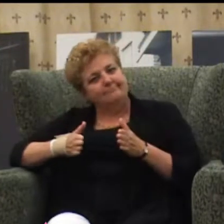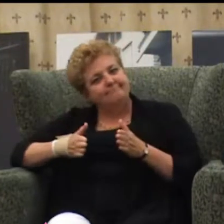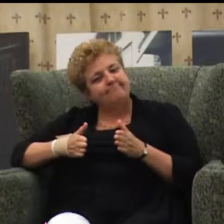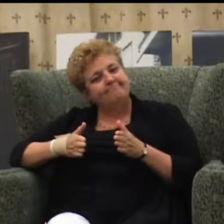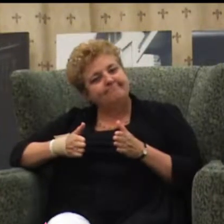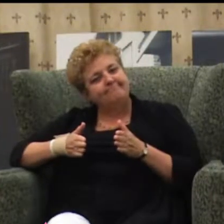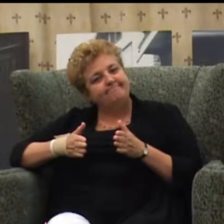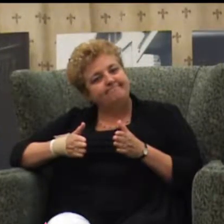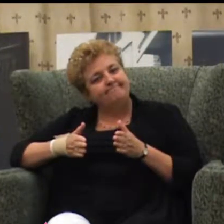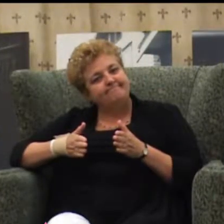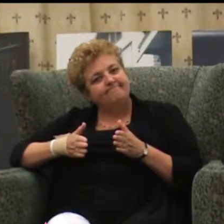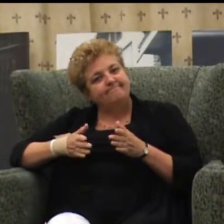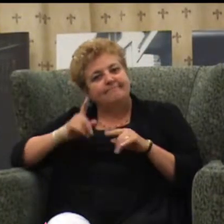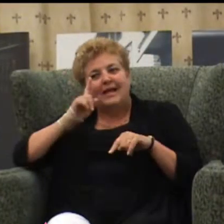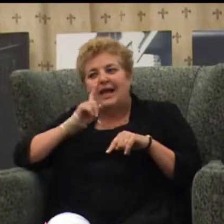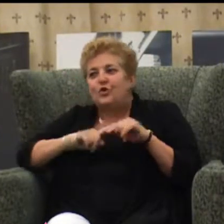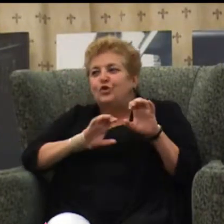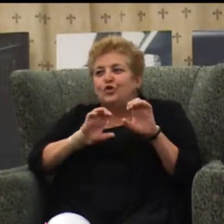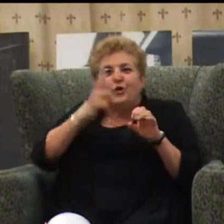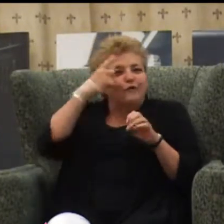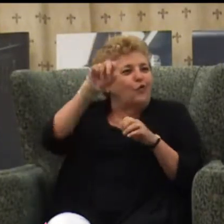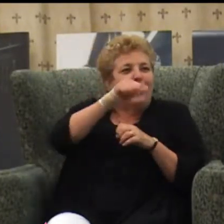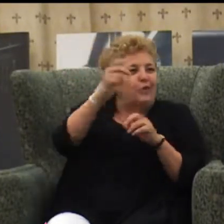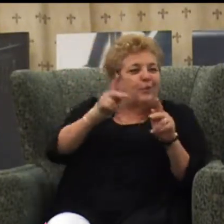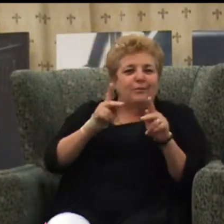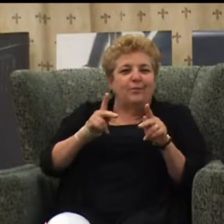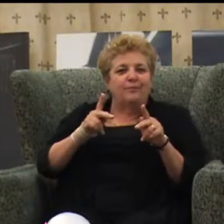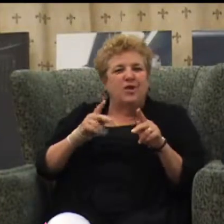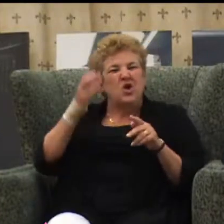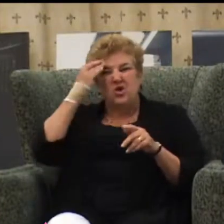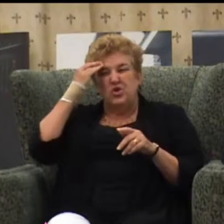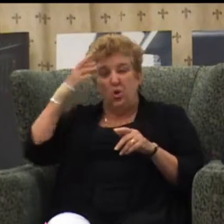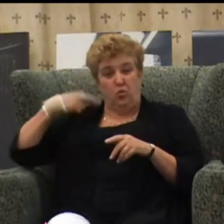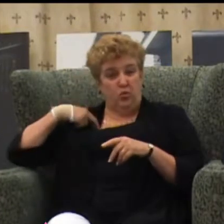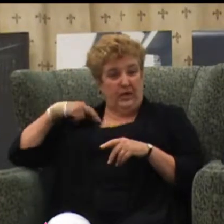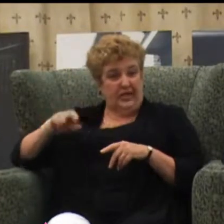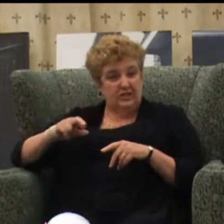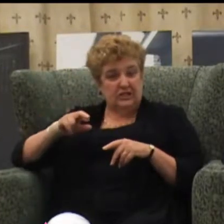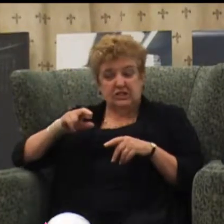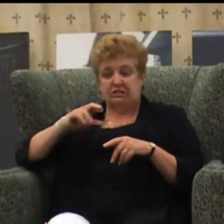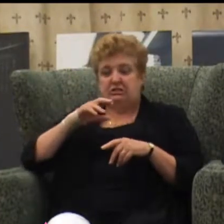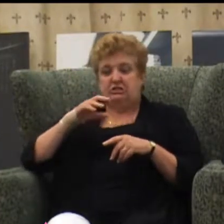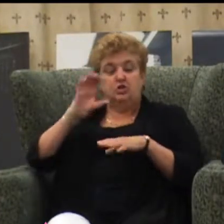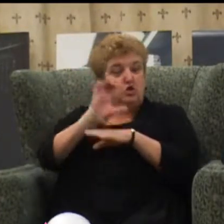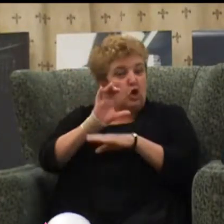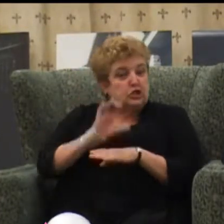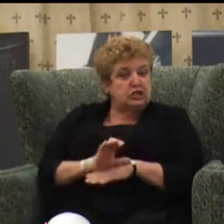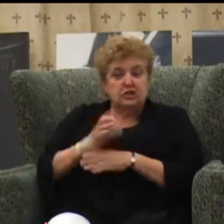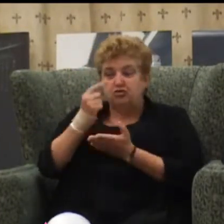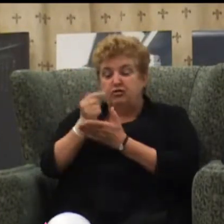I couldn't do it for anybody but me. You know what all the religions and treatment centers have in common? They all send their drunks to